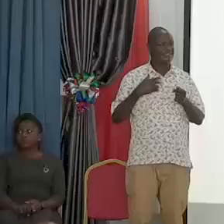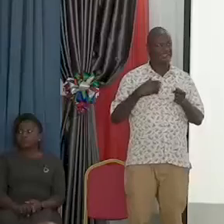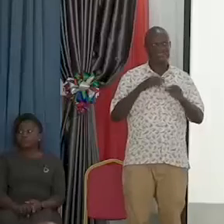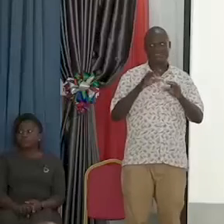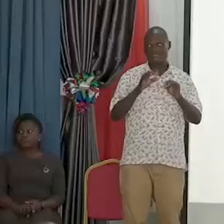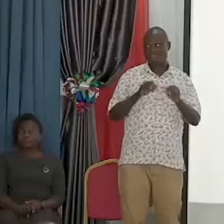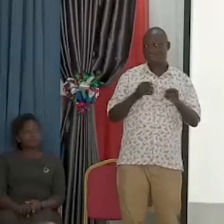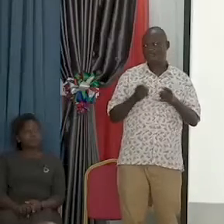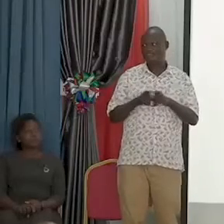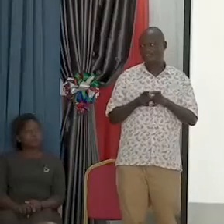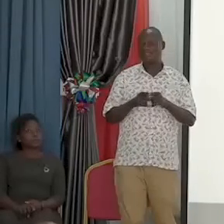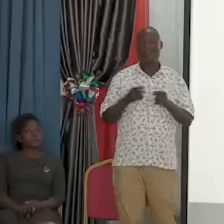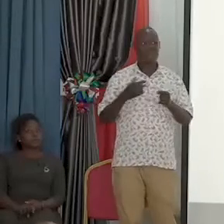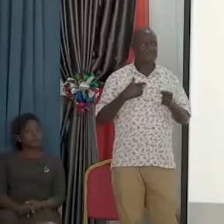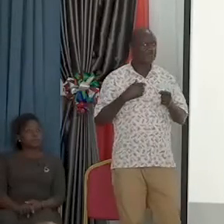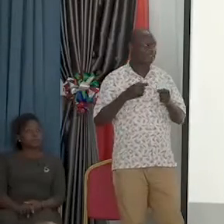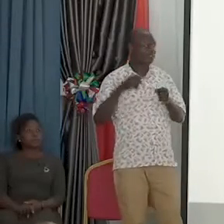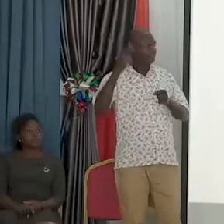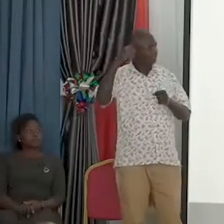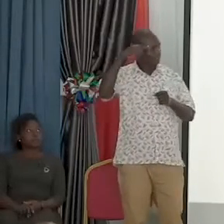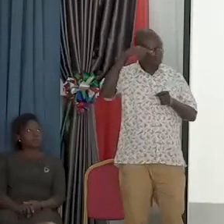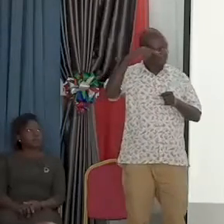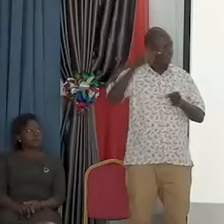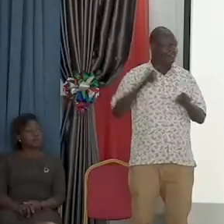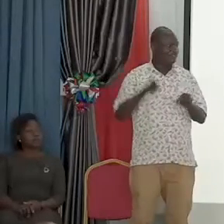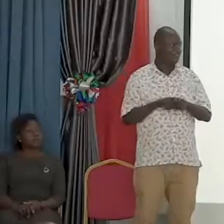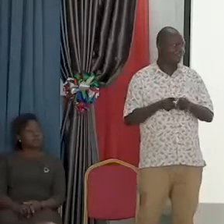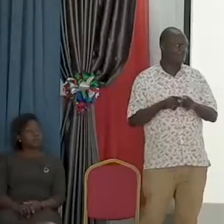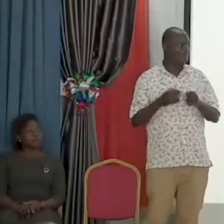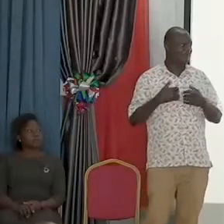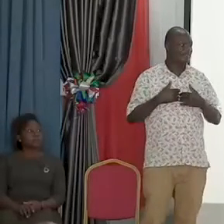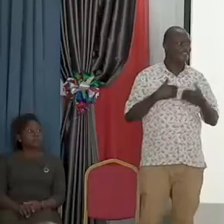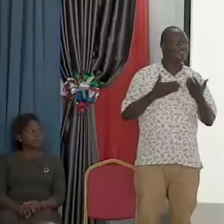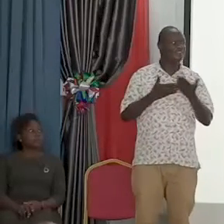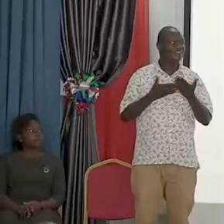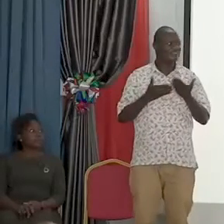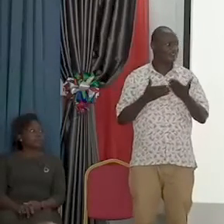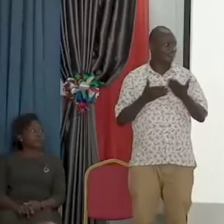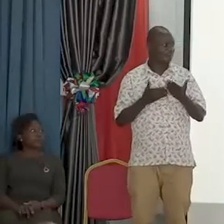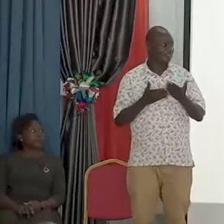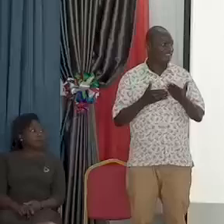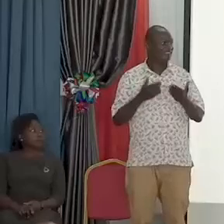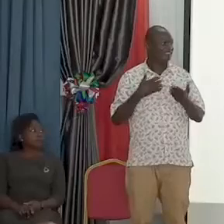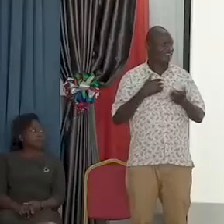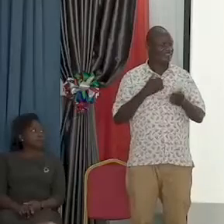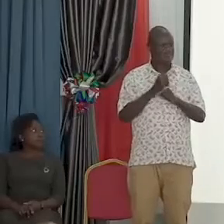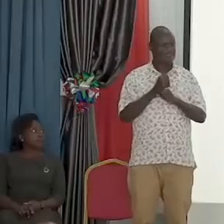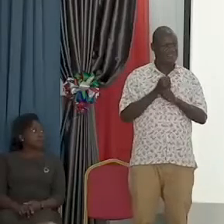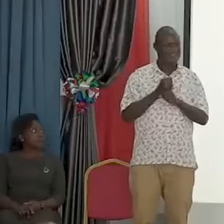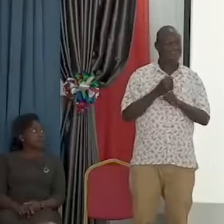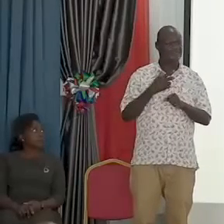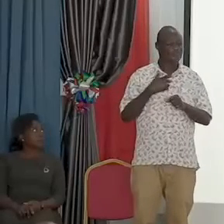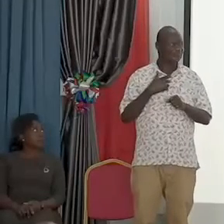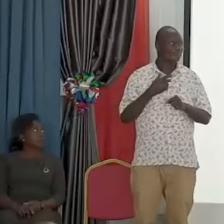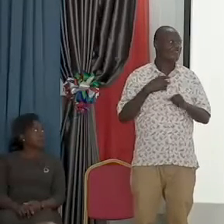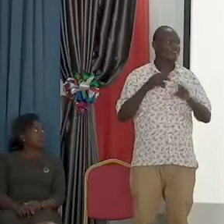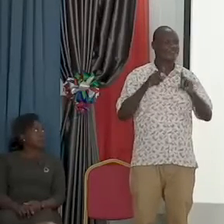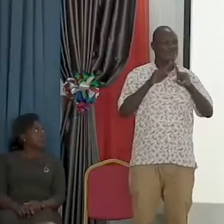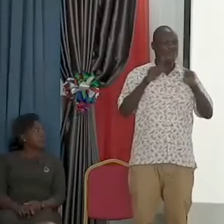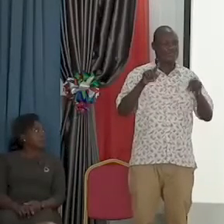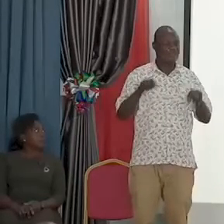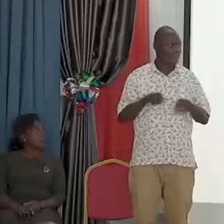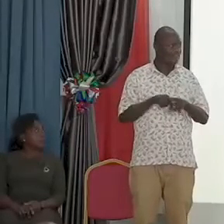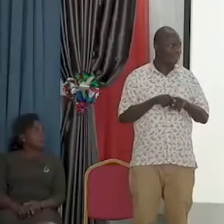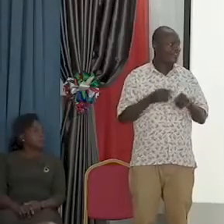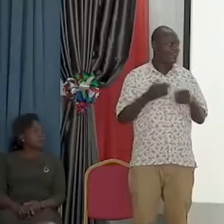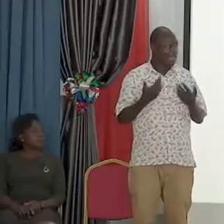her doctoral degree, she was intrigued by assistive technology, and she made it her mission to create a framework for